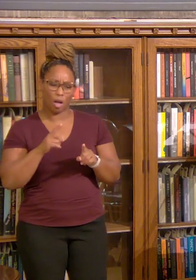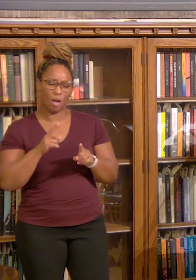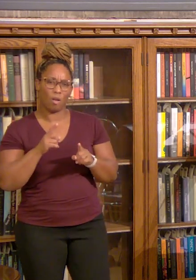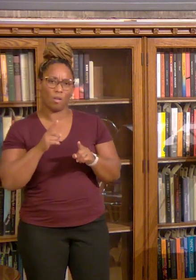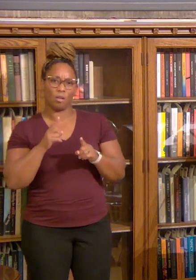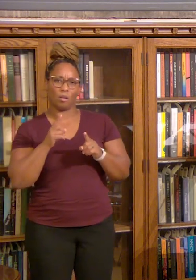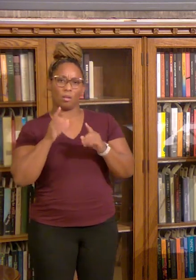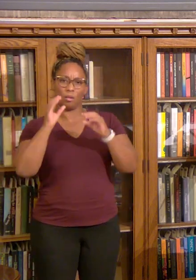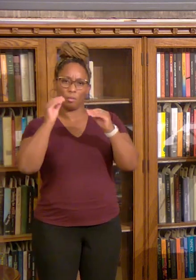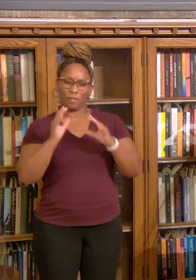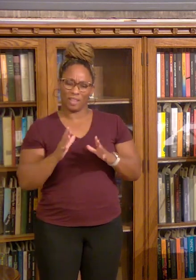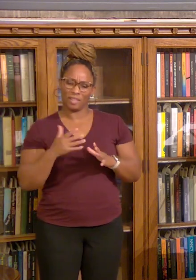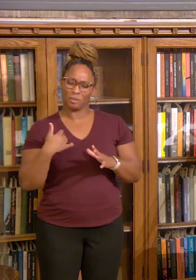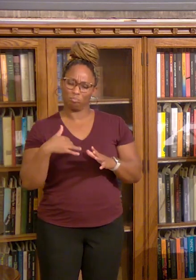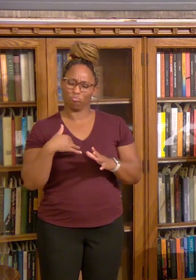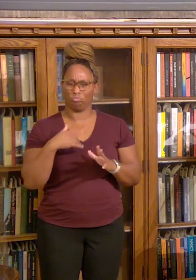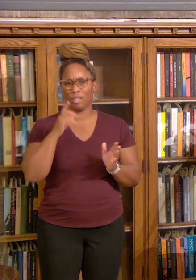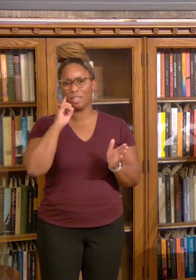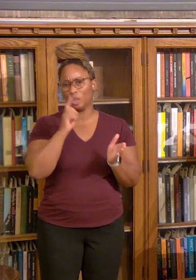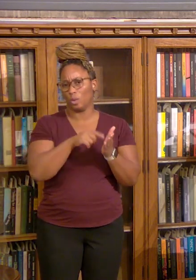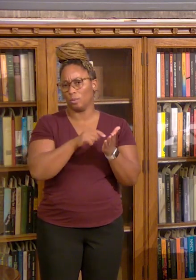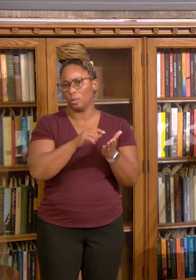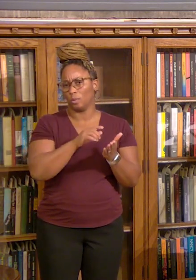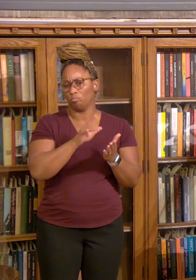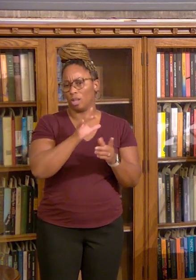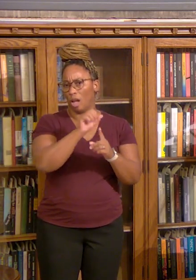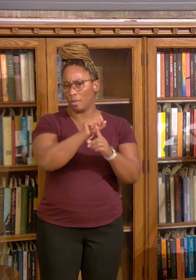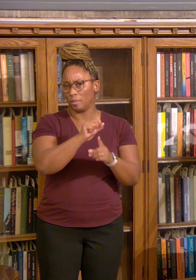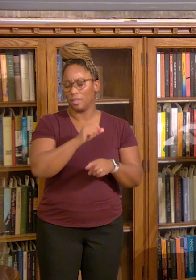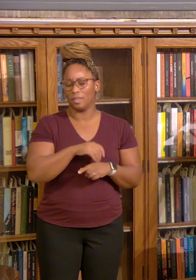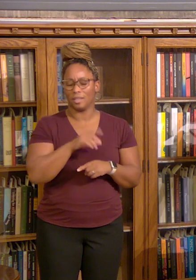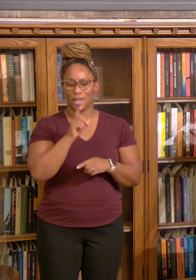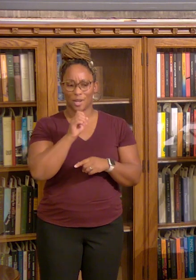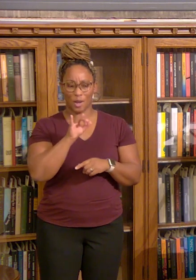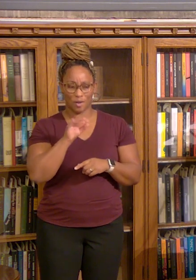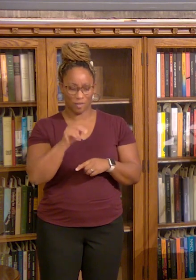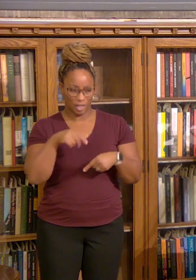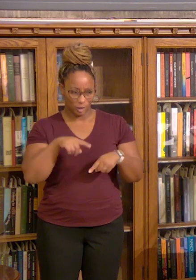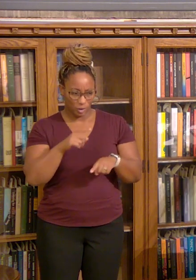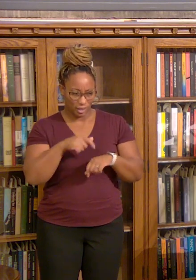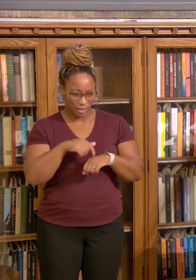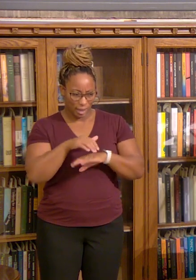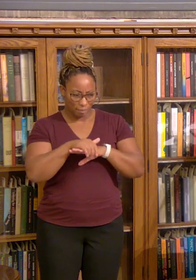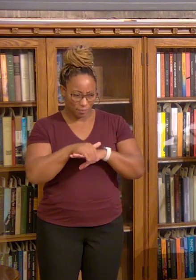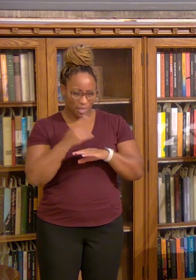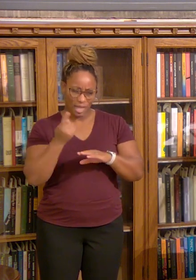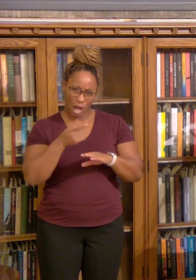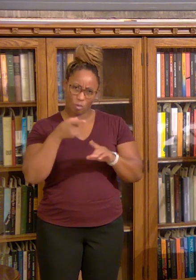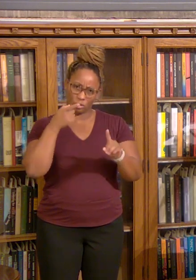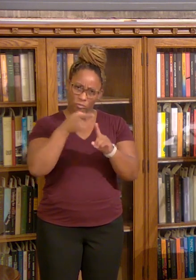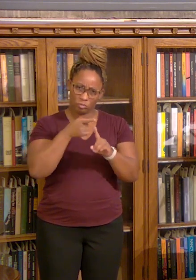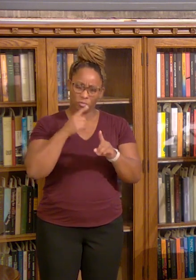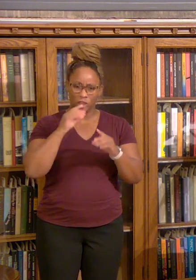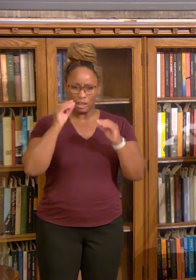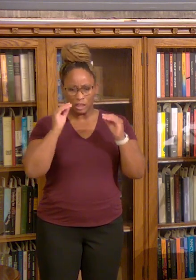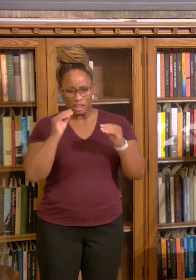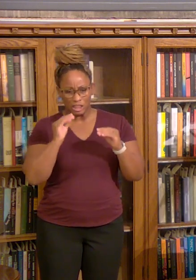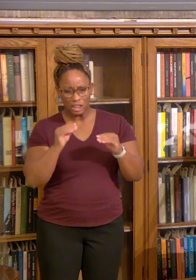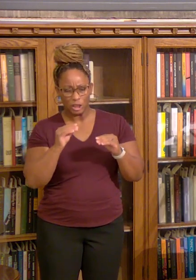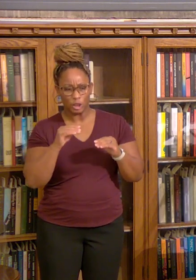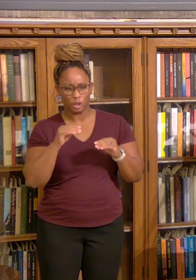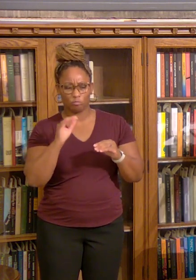noticeable accomplishment Dr Franklin throughout his year in Britain always strove to teach a generally